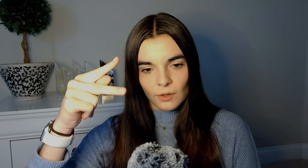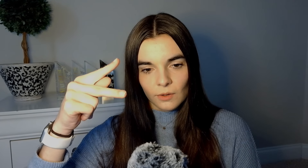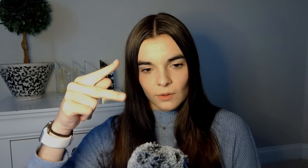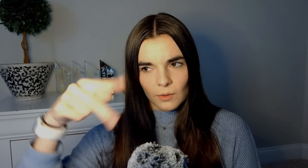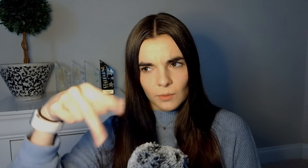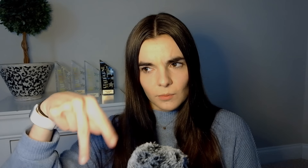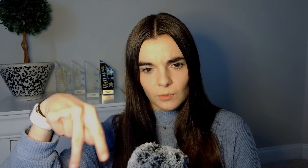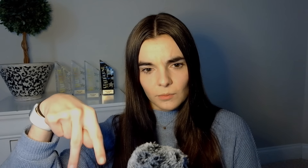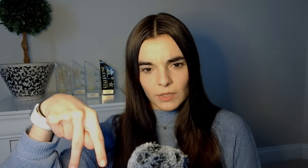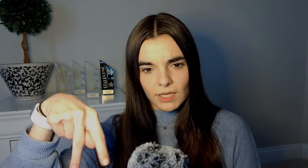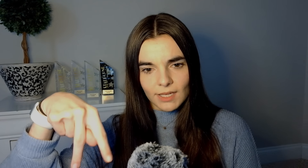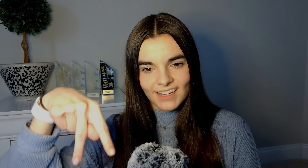P,